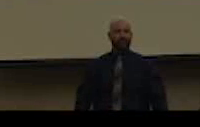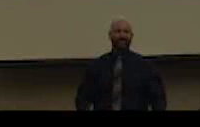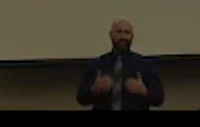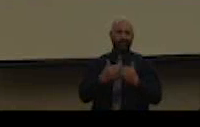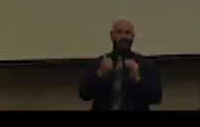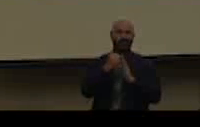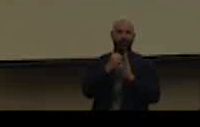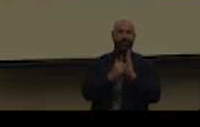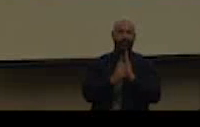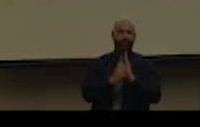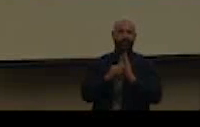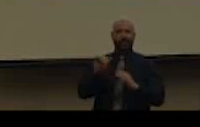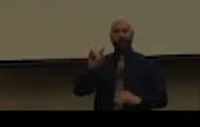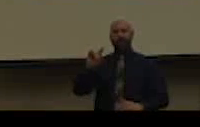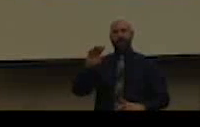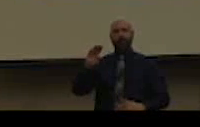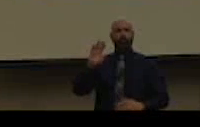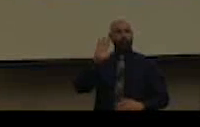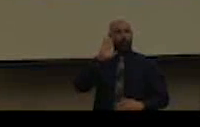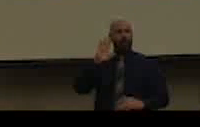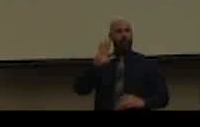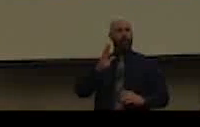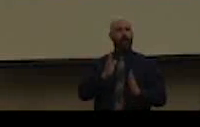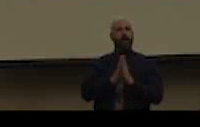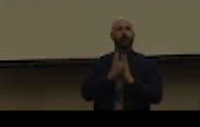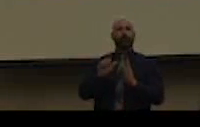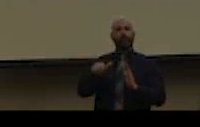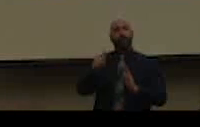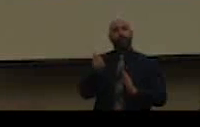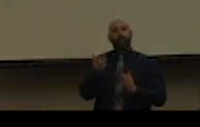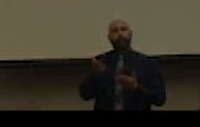need to do another receipt session, and then we'll just transition right in.